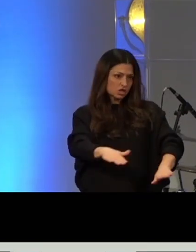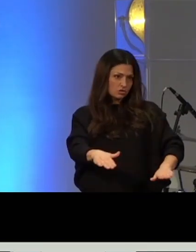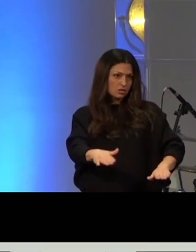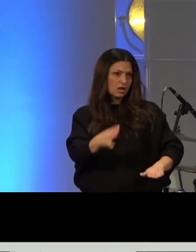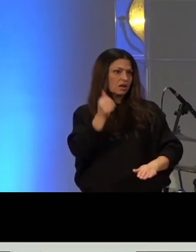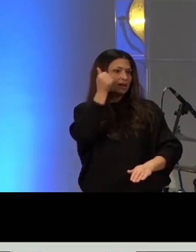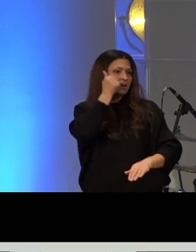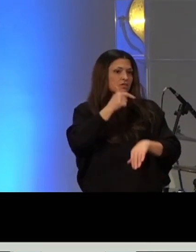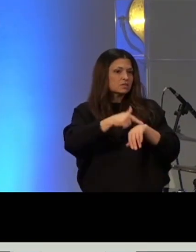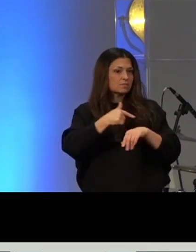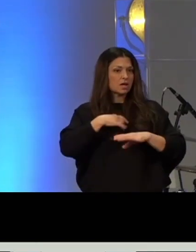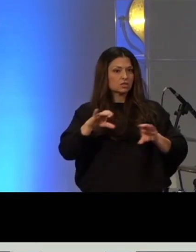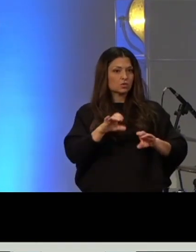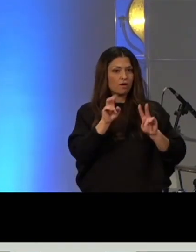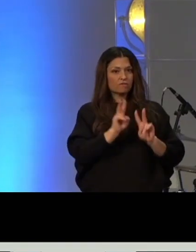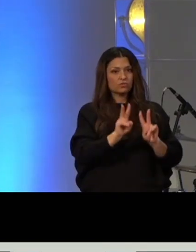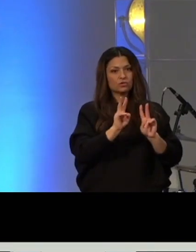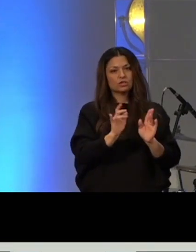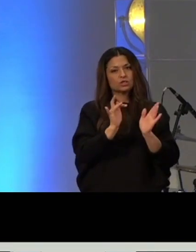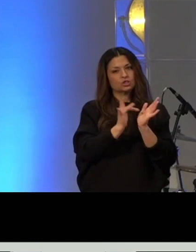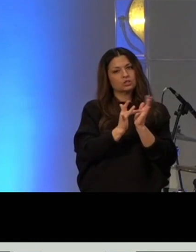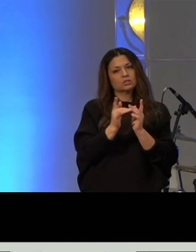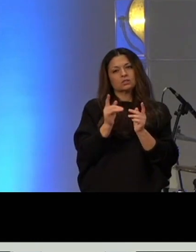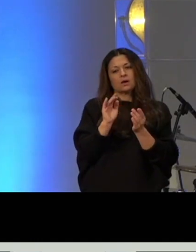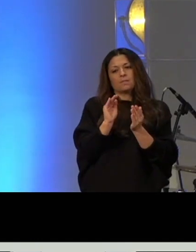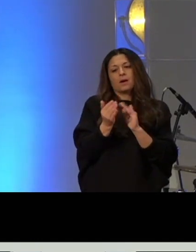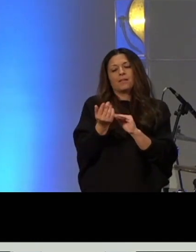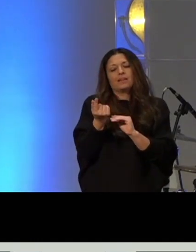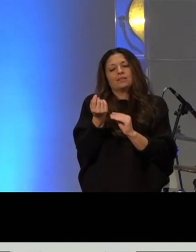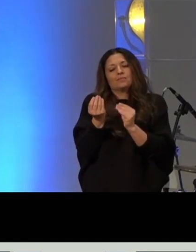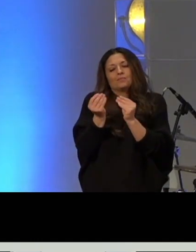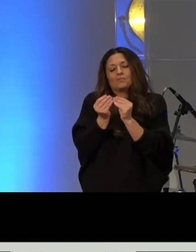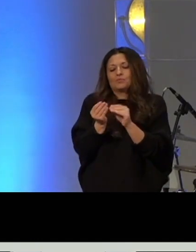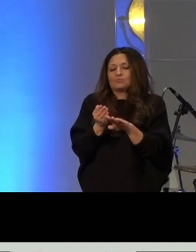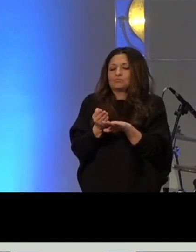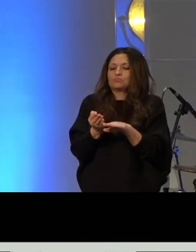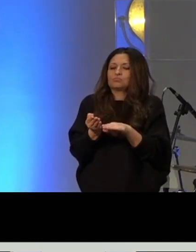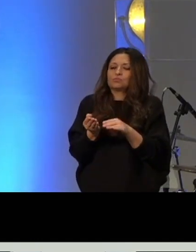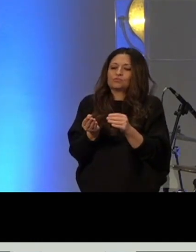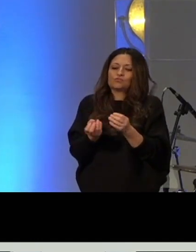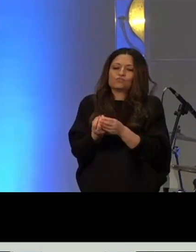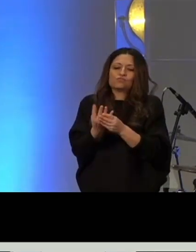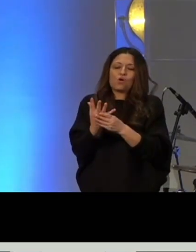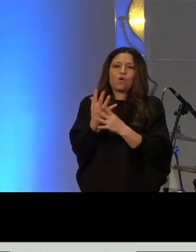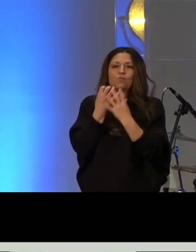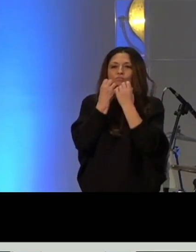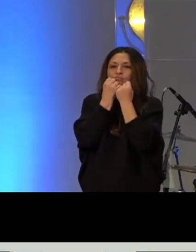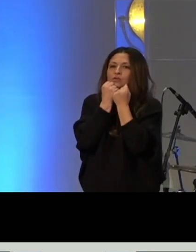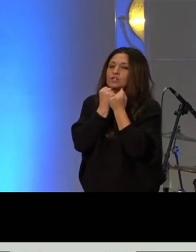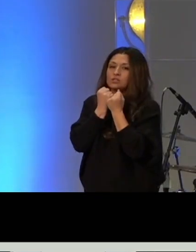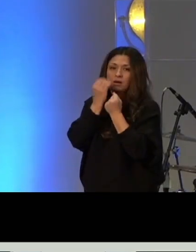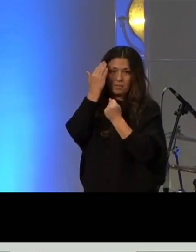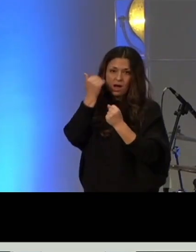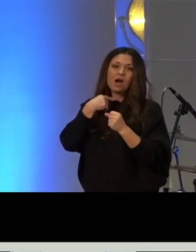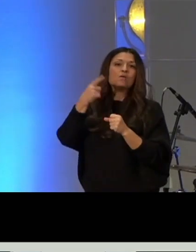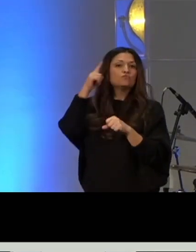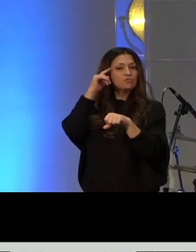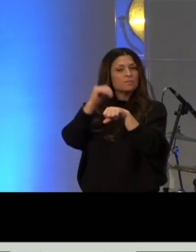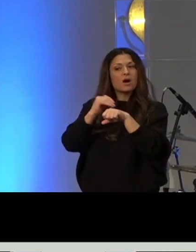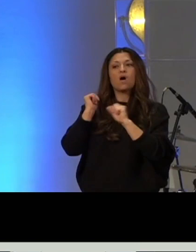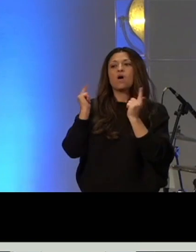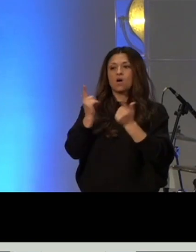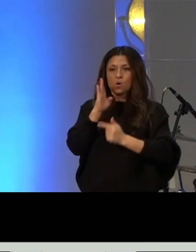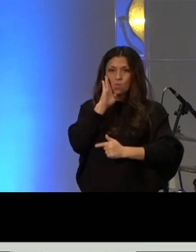time I do a funeral, Jesus becomes a little bit more precious to me, a little bit more precious to me because I'm reminded we're all going to die, we're all going to